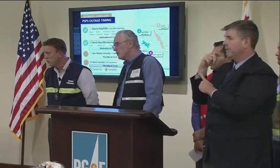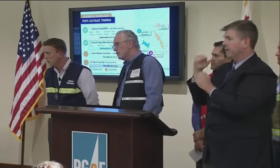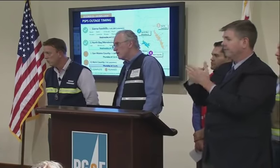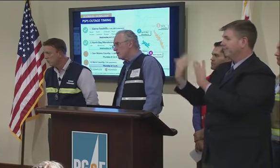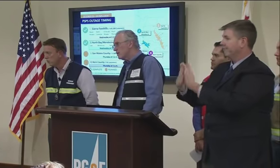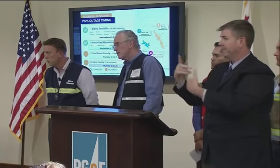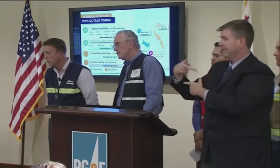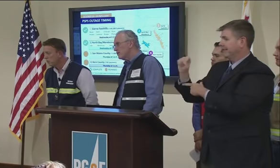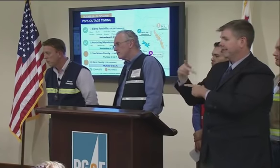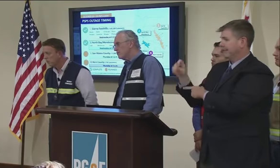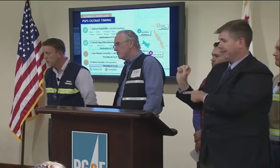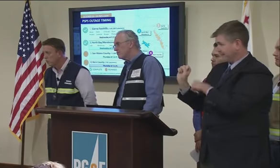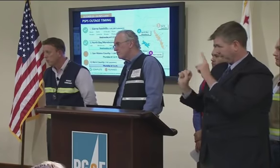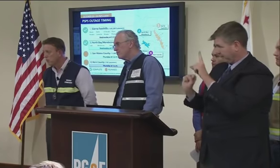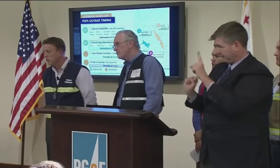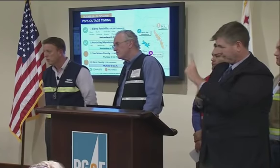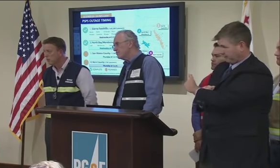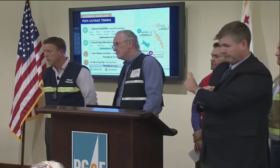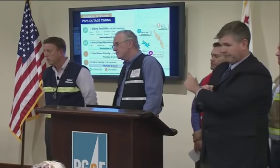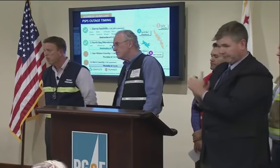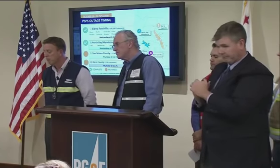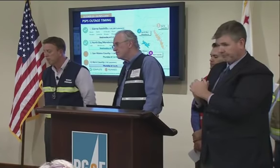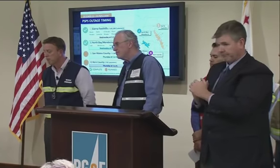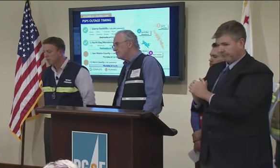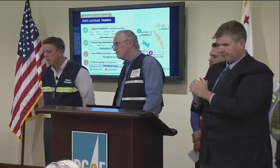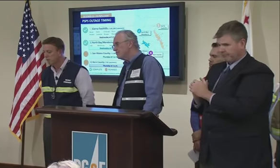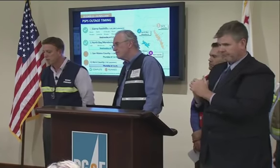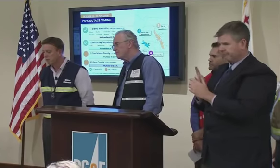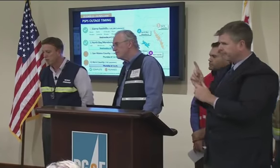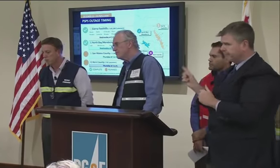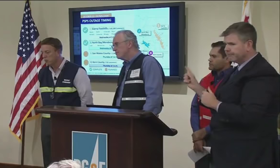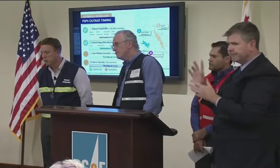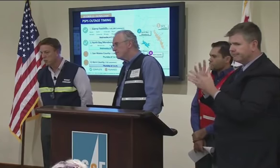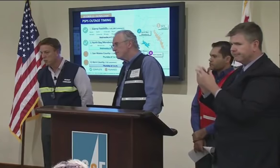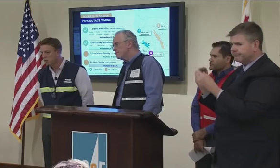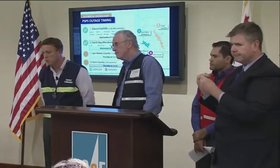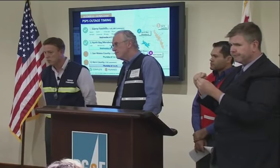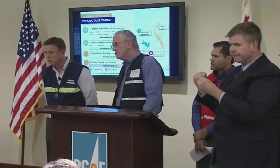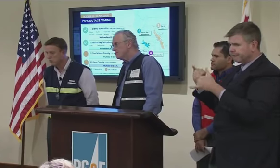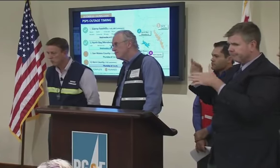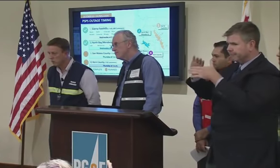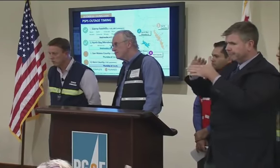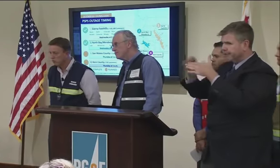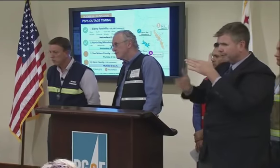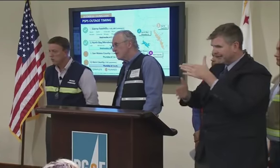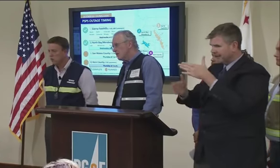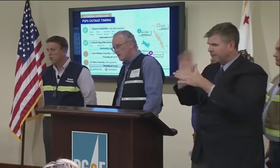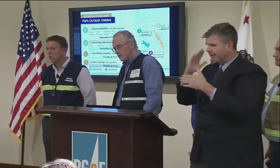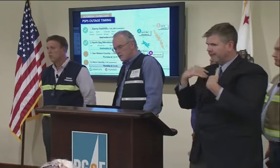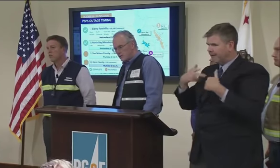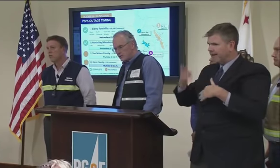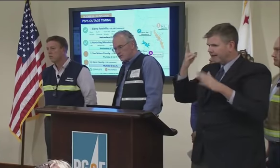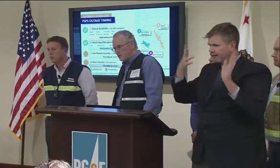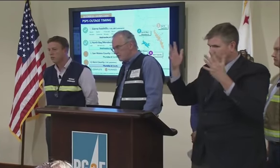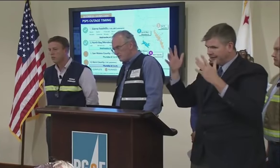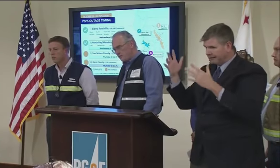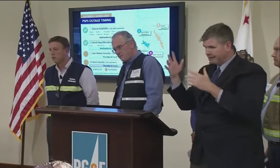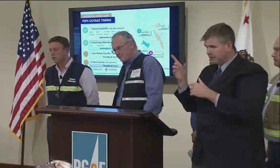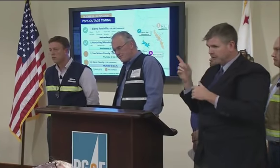week? You're saying it's a larger wind event. Any estimate of how many customers will be affected? So